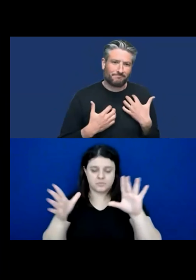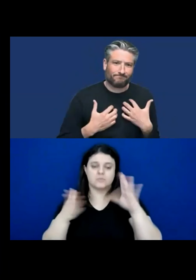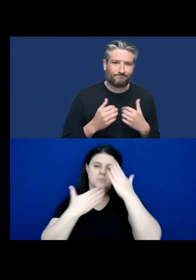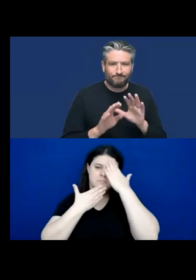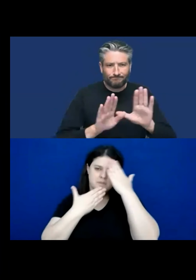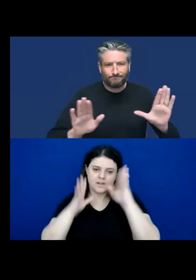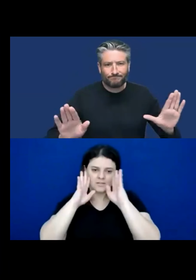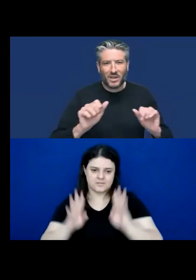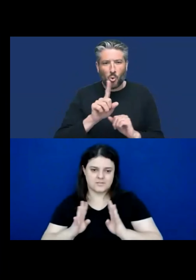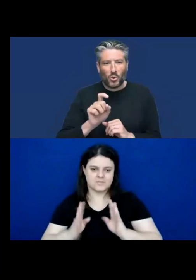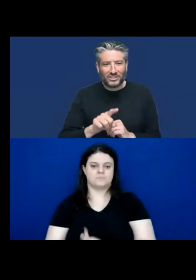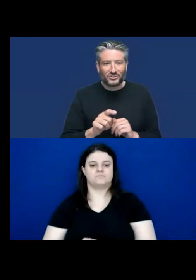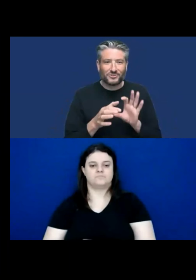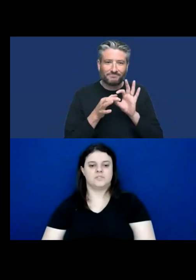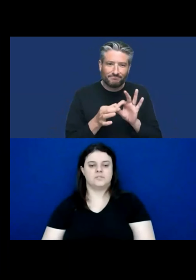attention.